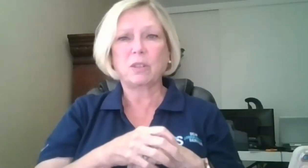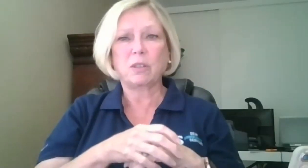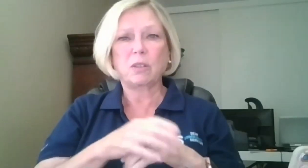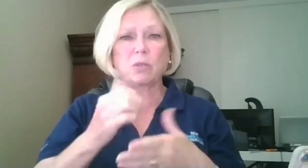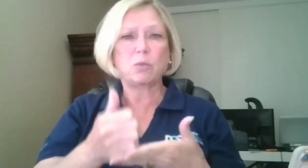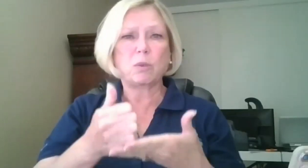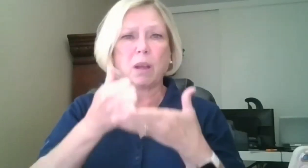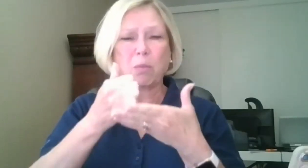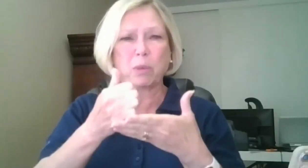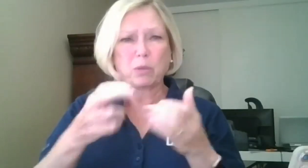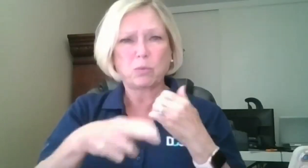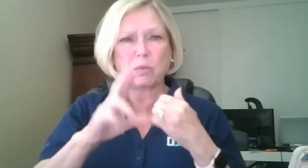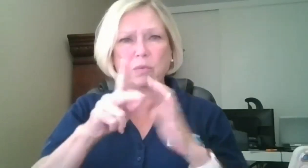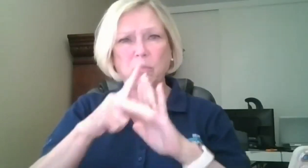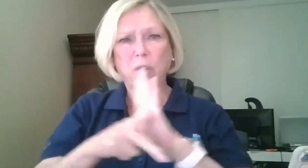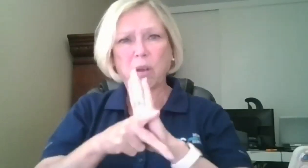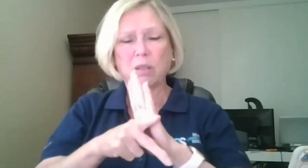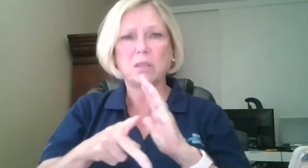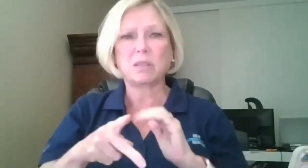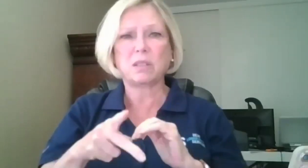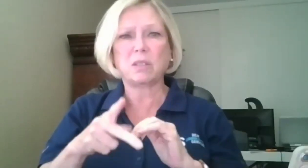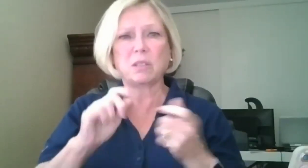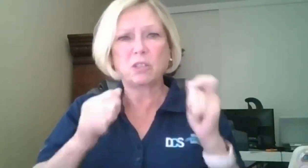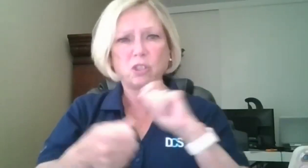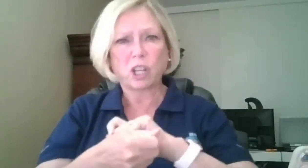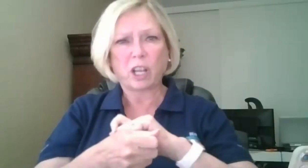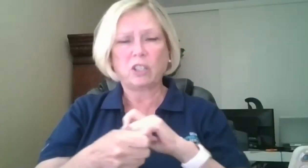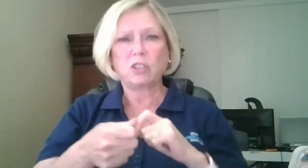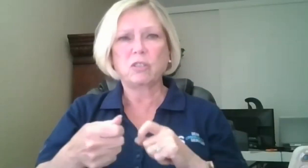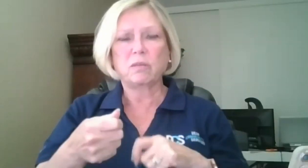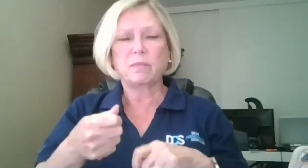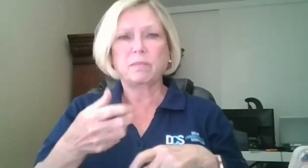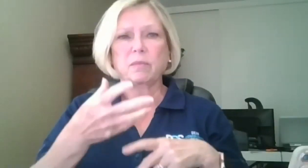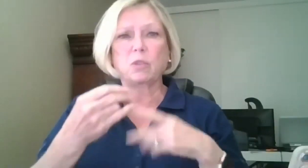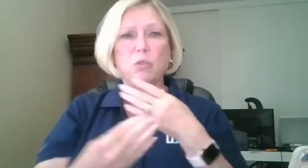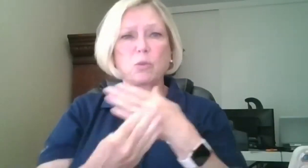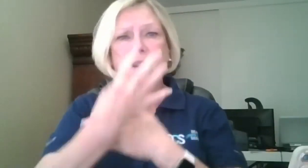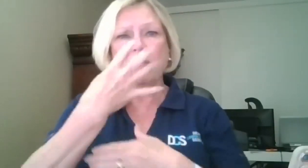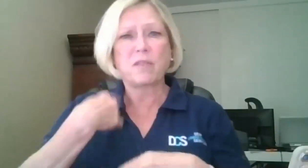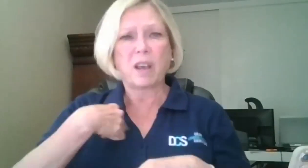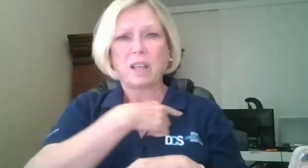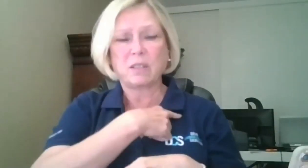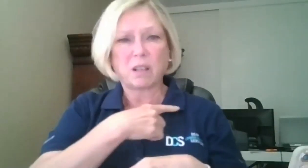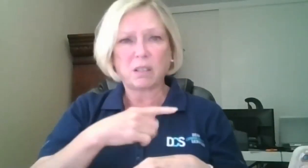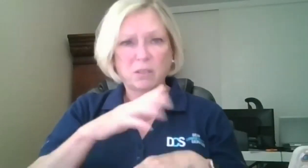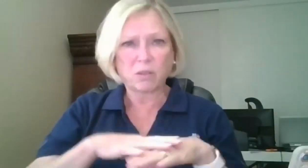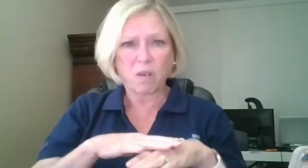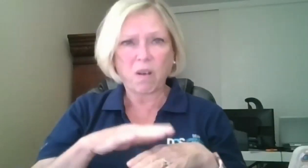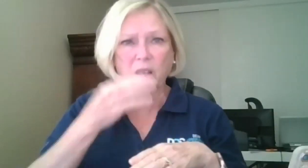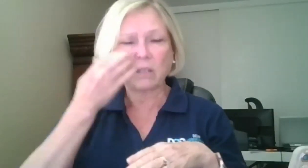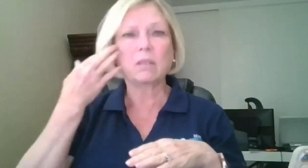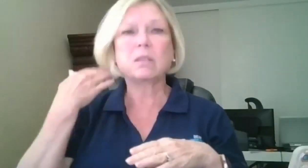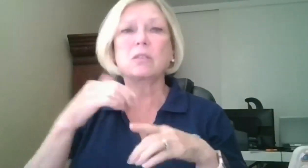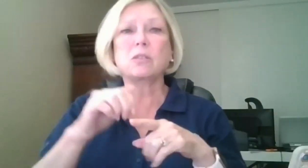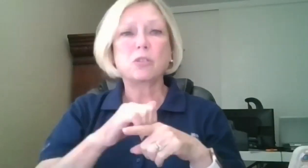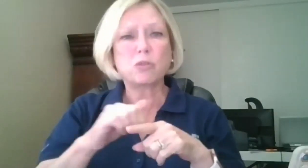other staff, to help review policies, to change those policies, and to advise us